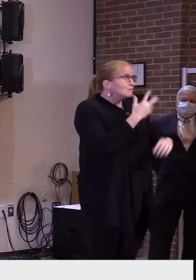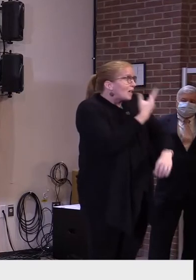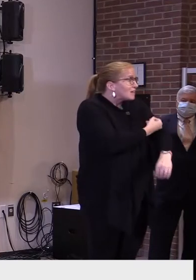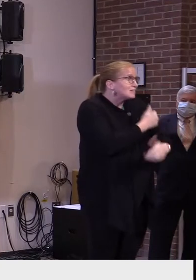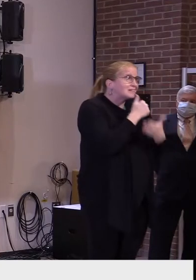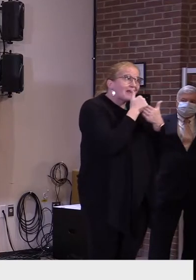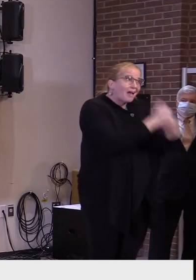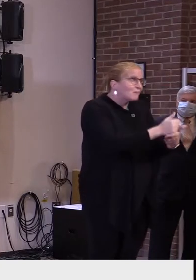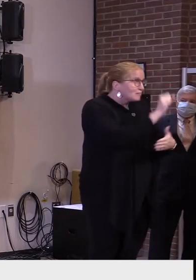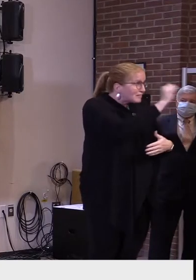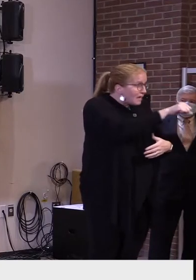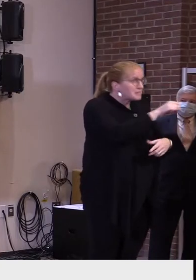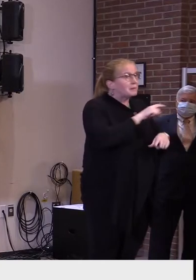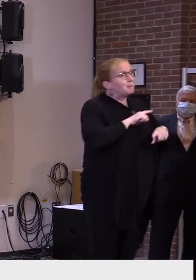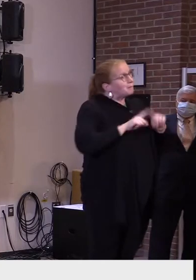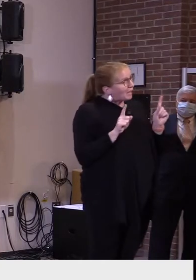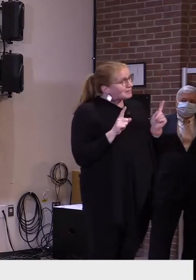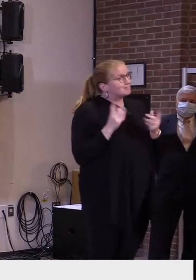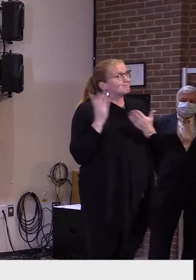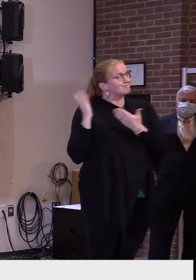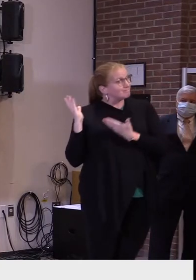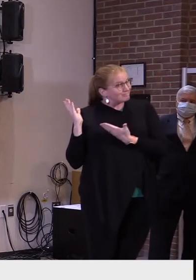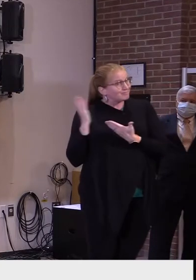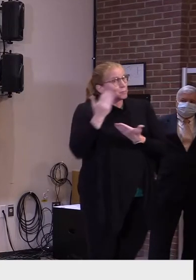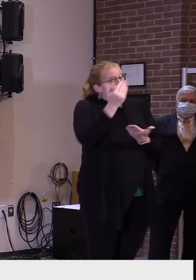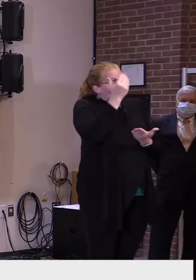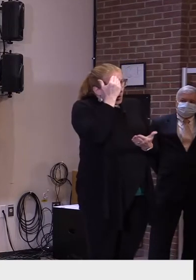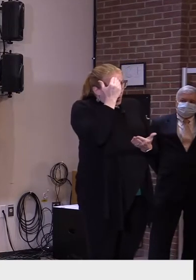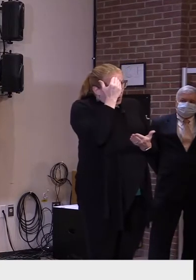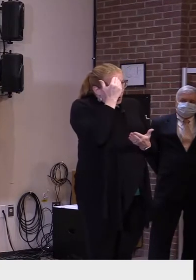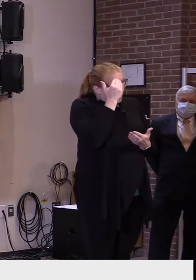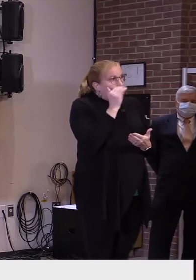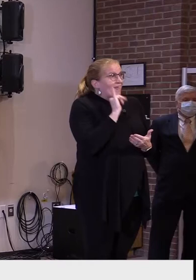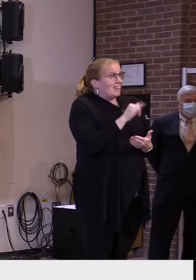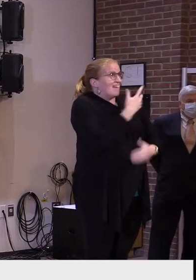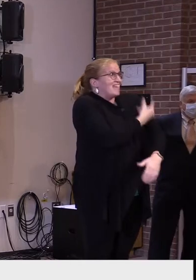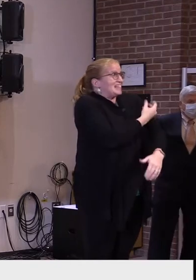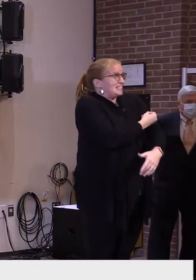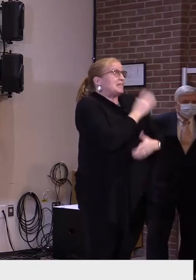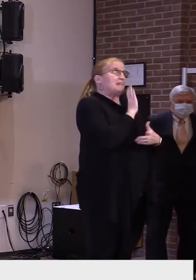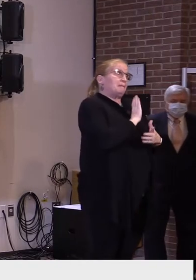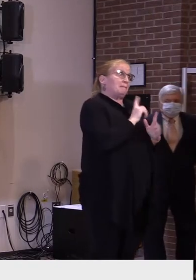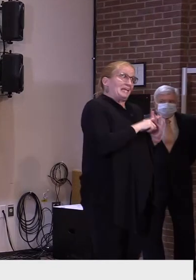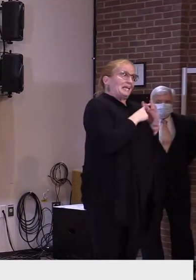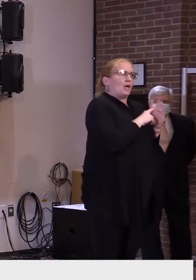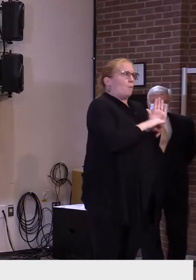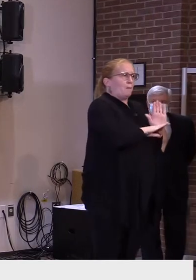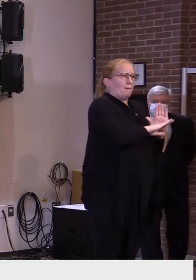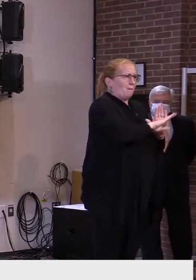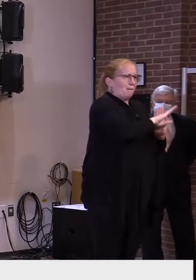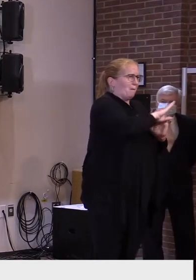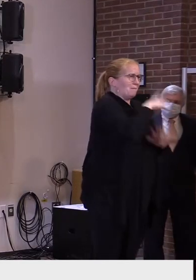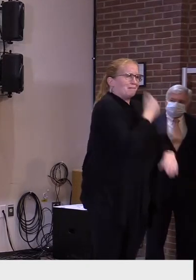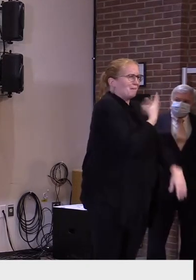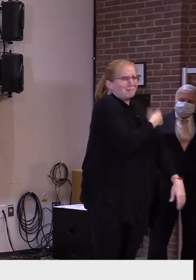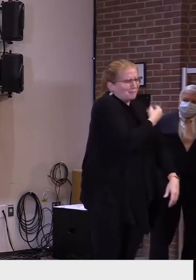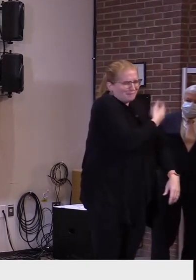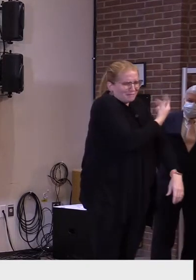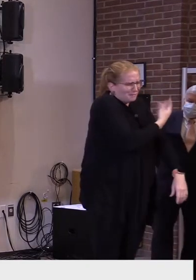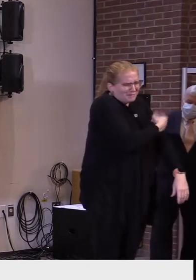know that now we've learned that the vaccine has waned a bit. So we were one of the first to jump